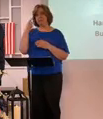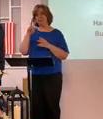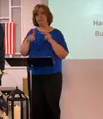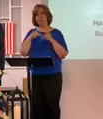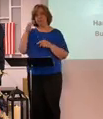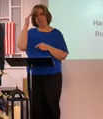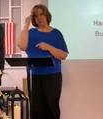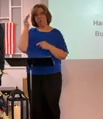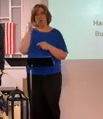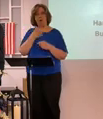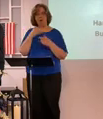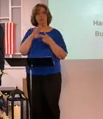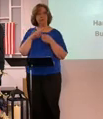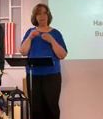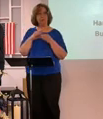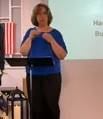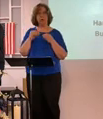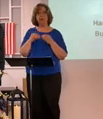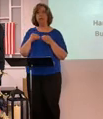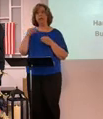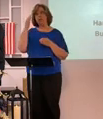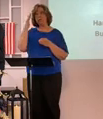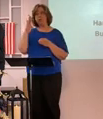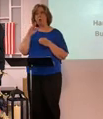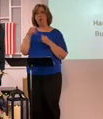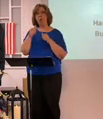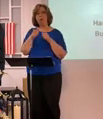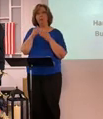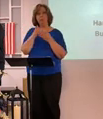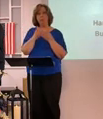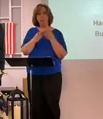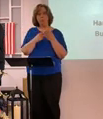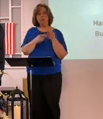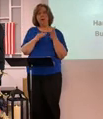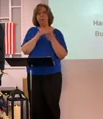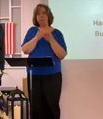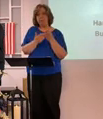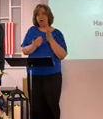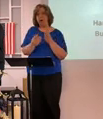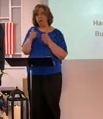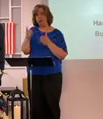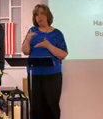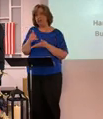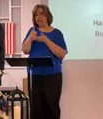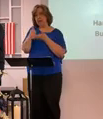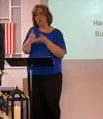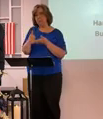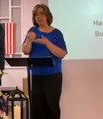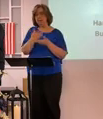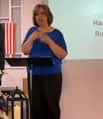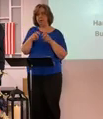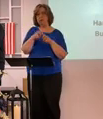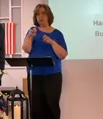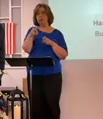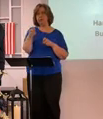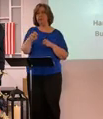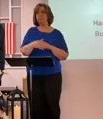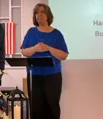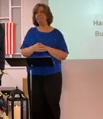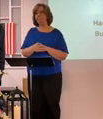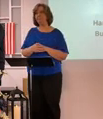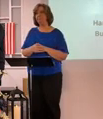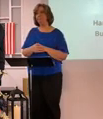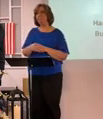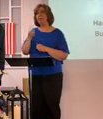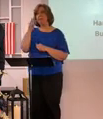all of you, you know what part you played in our little adventure. But again, you